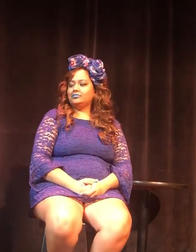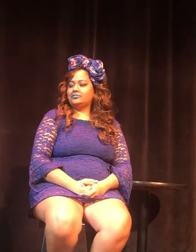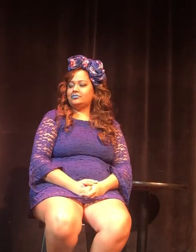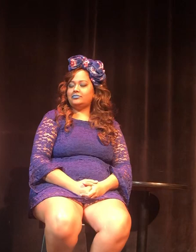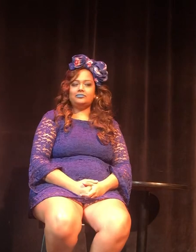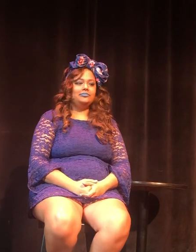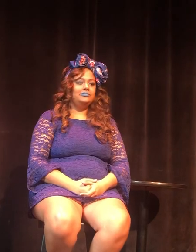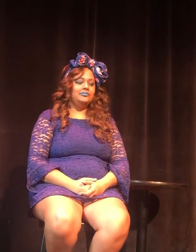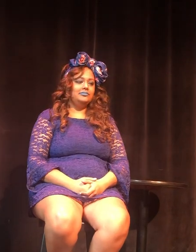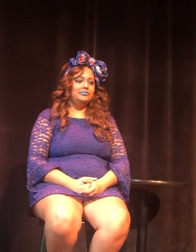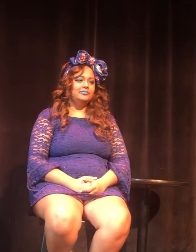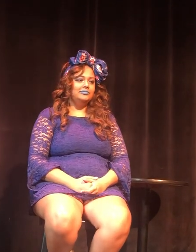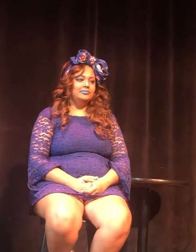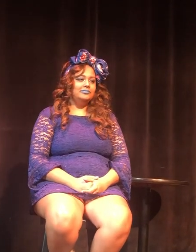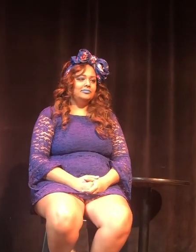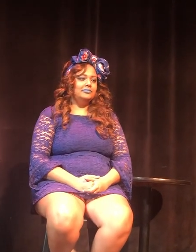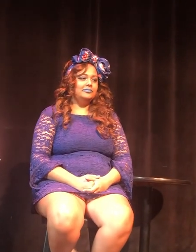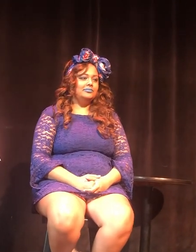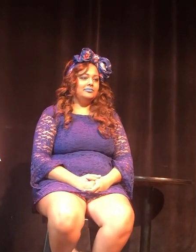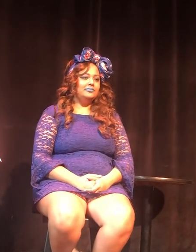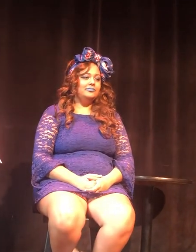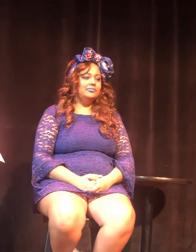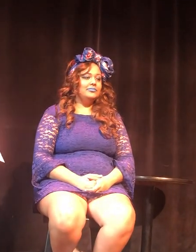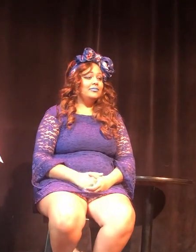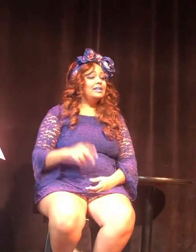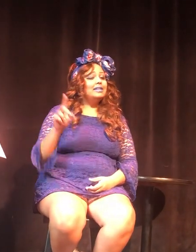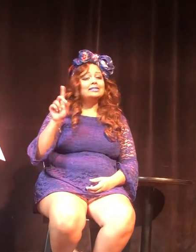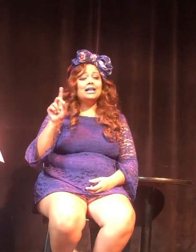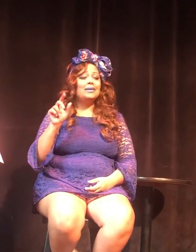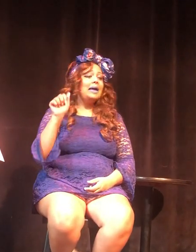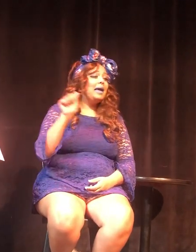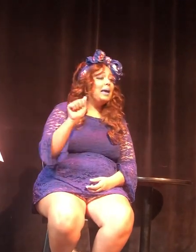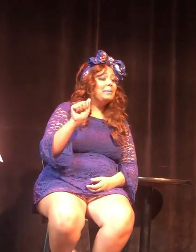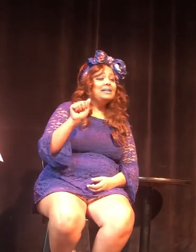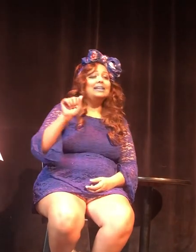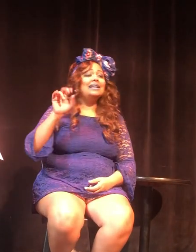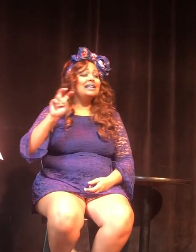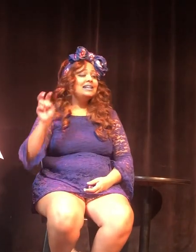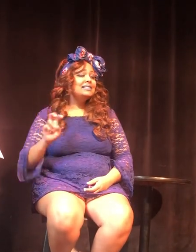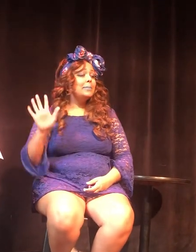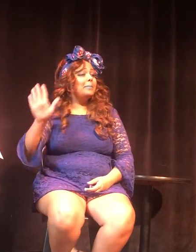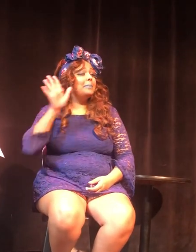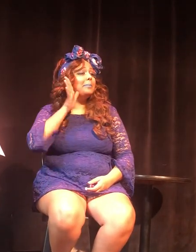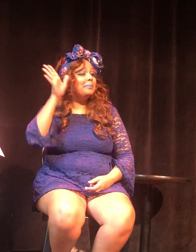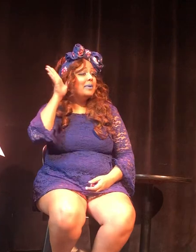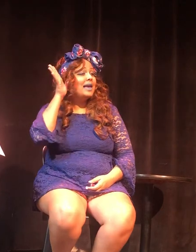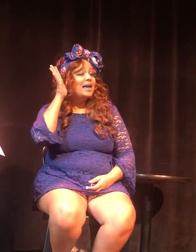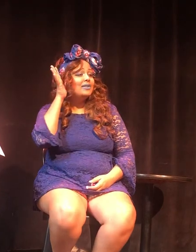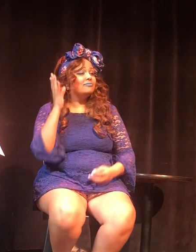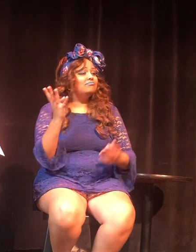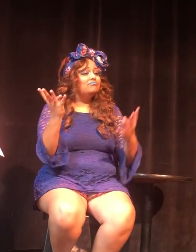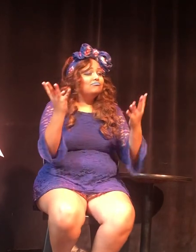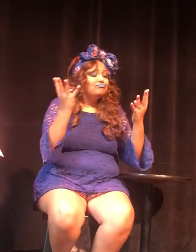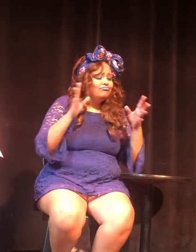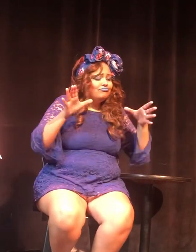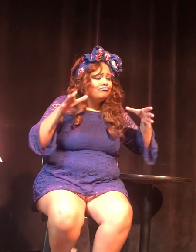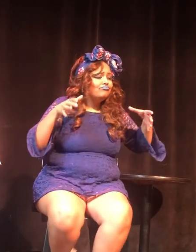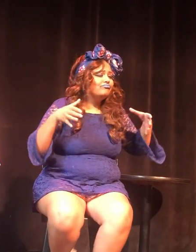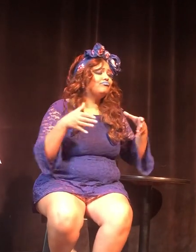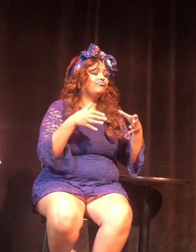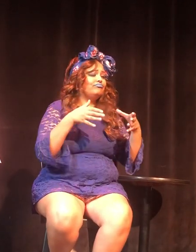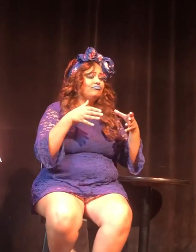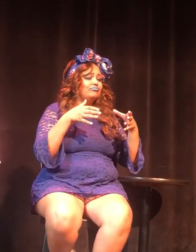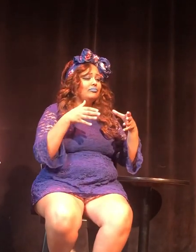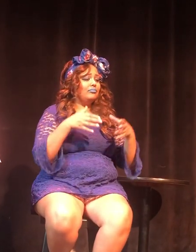Derek's parents and Abby and Izzy's parents came back over. Derek's mom said, Well, team,